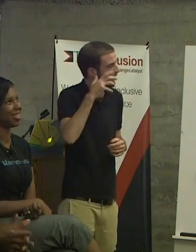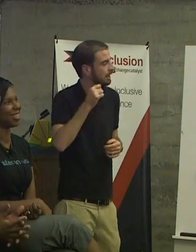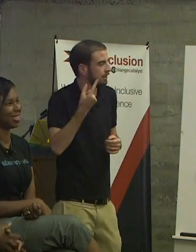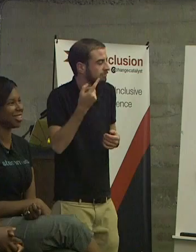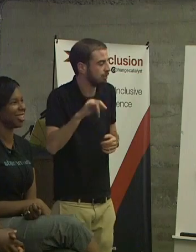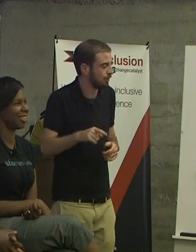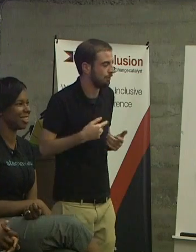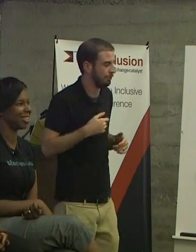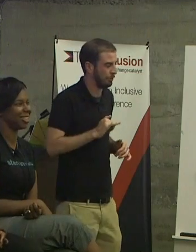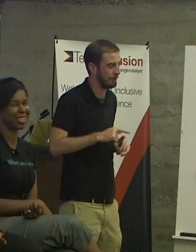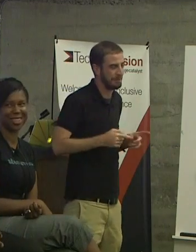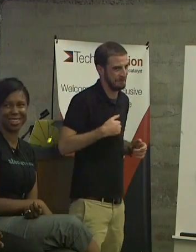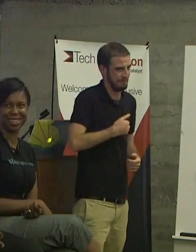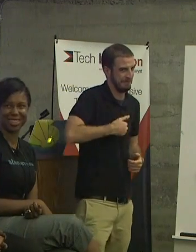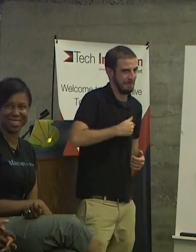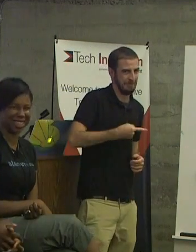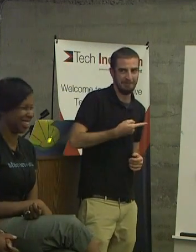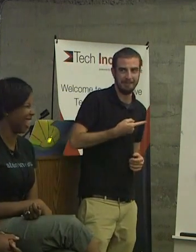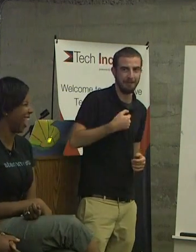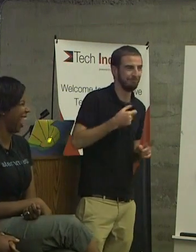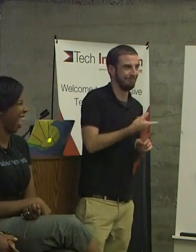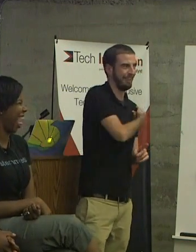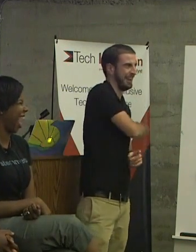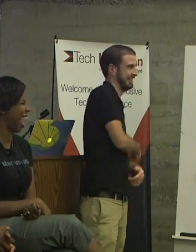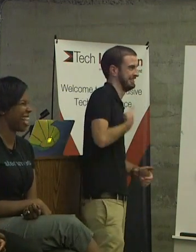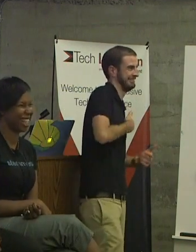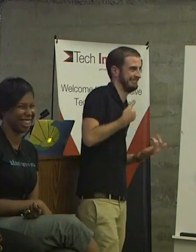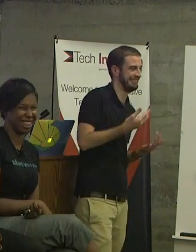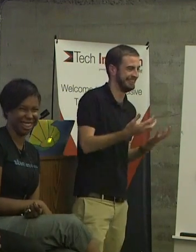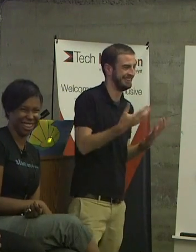Yeah. Sorry for the tangent.